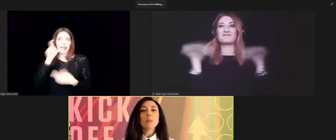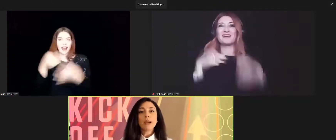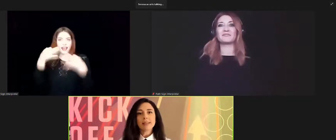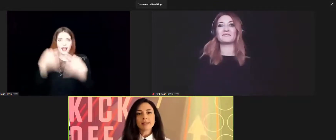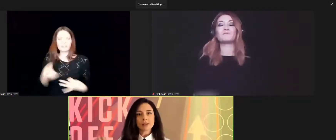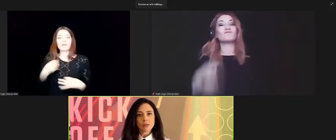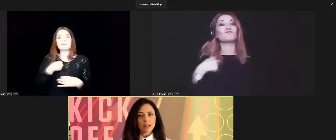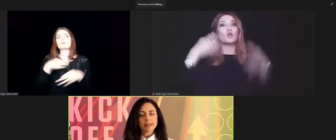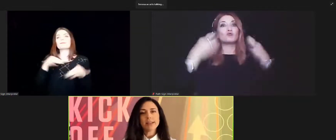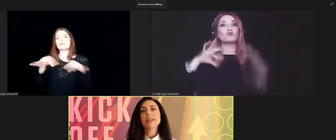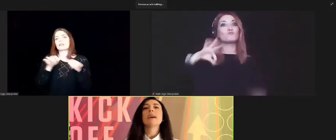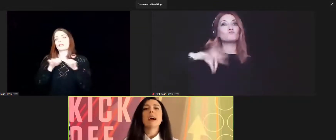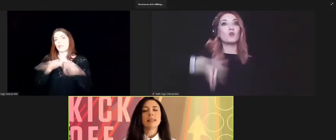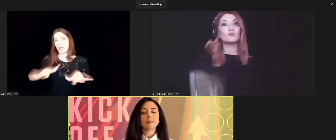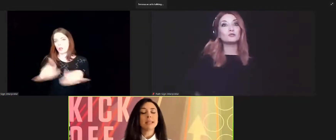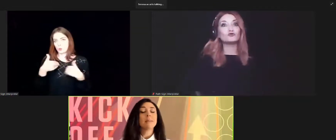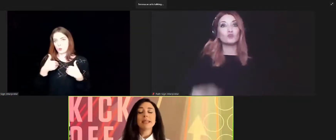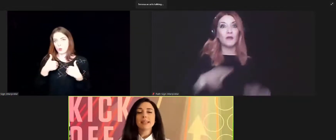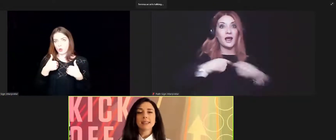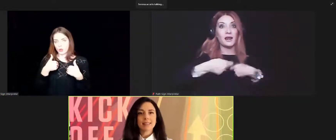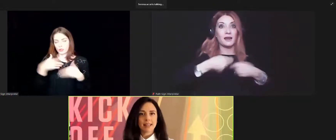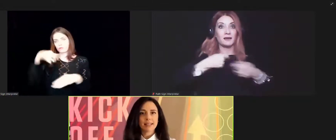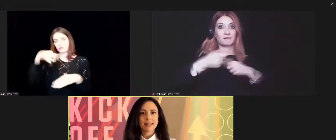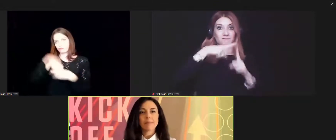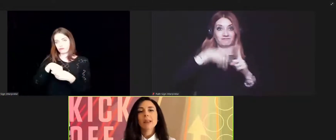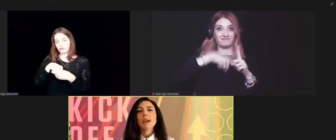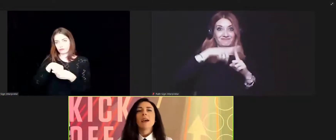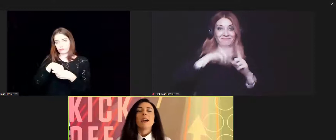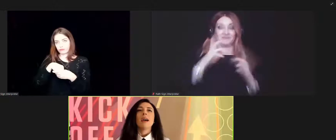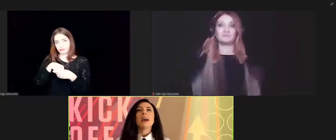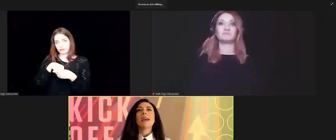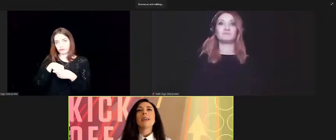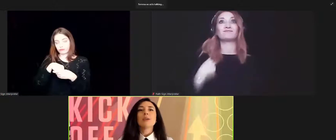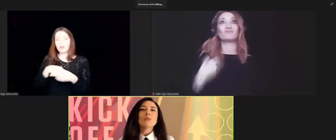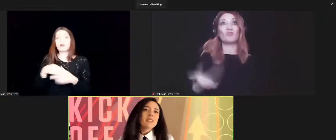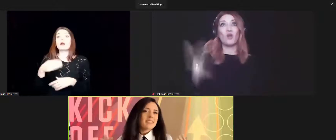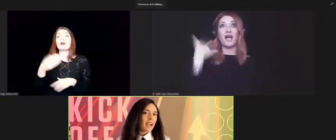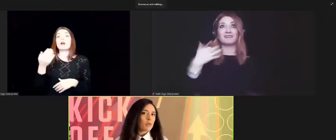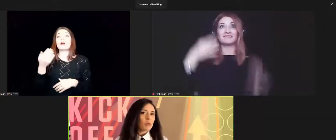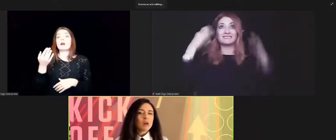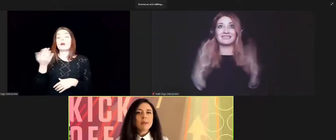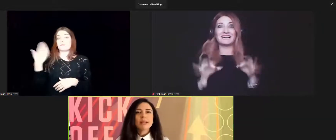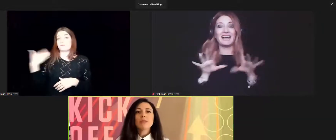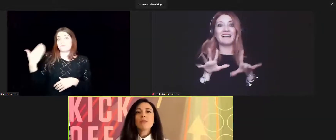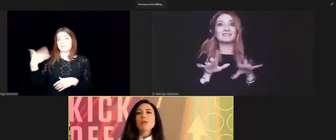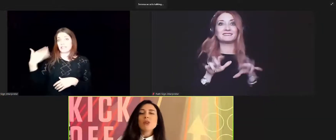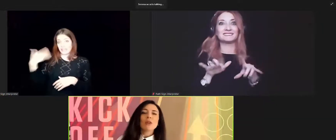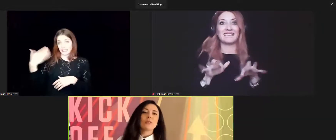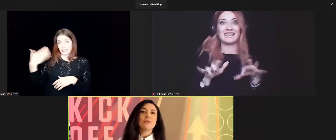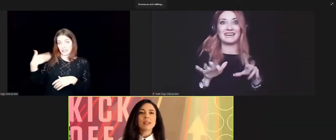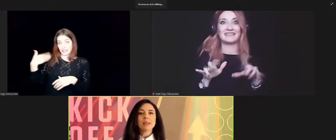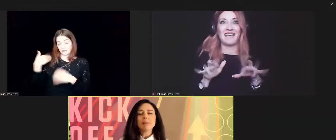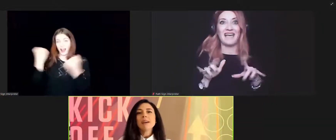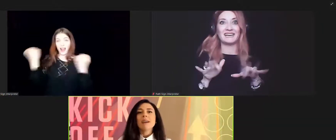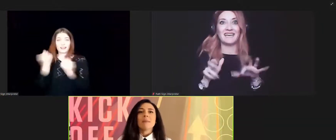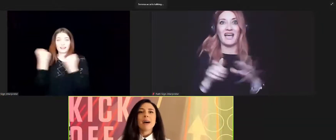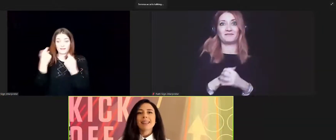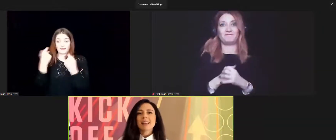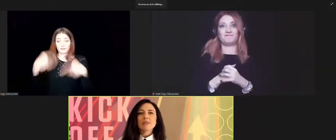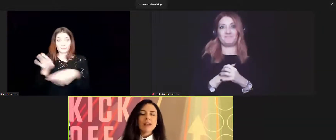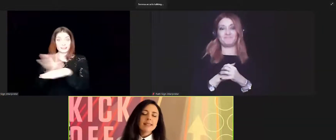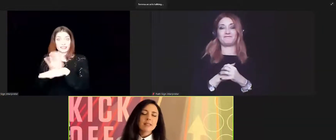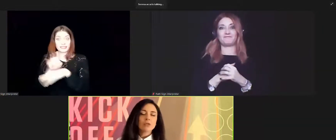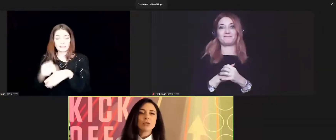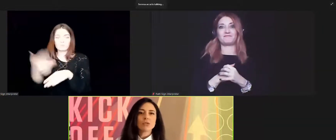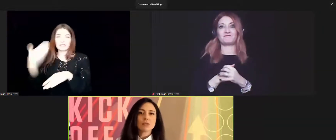a low-paid secretary in a medical center. I was a young woman full of dream, but